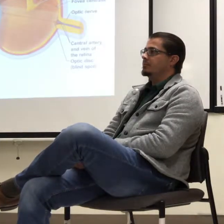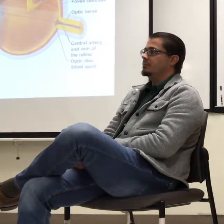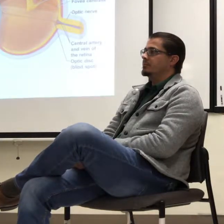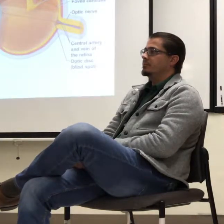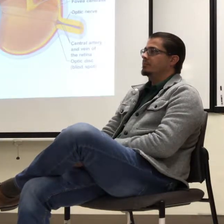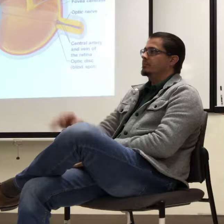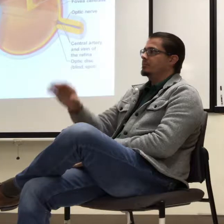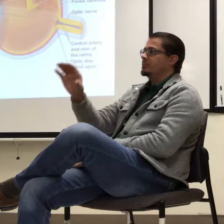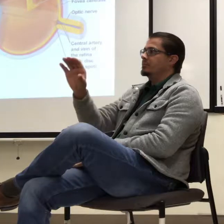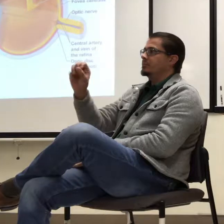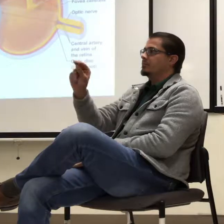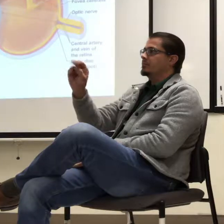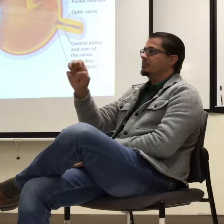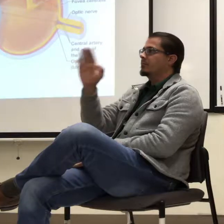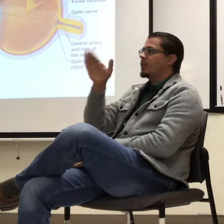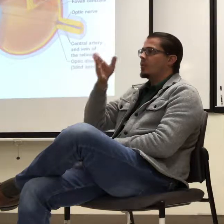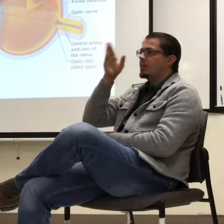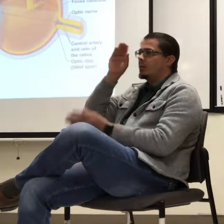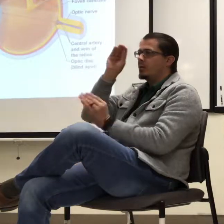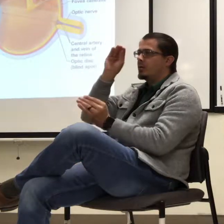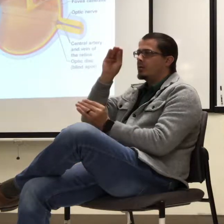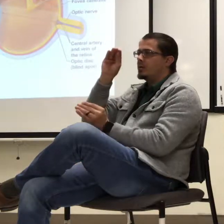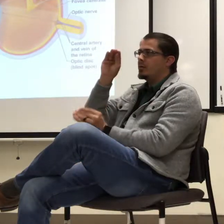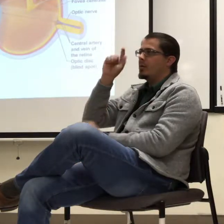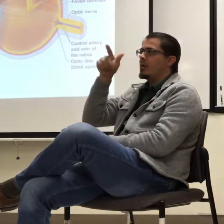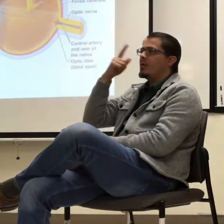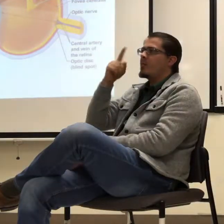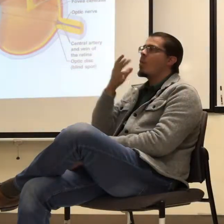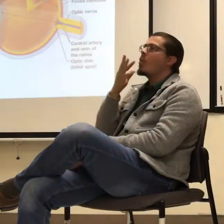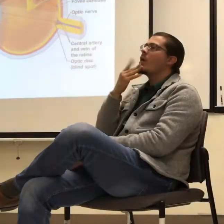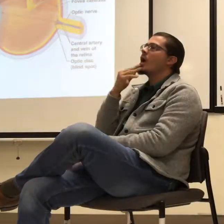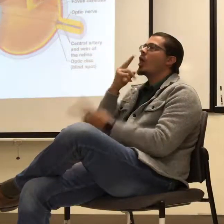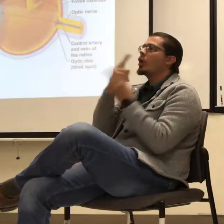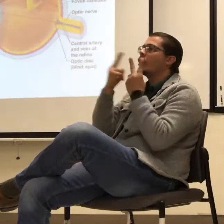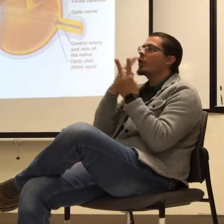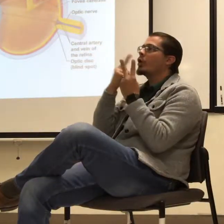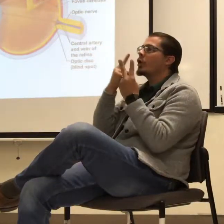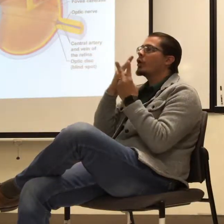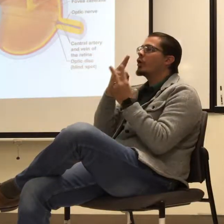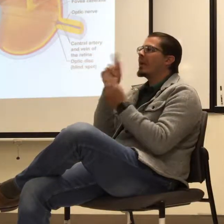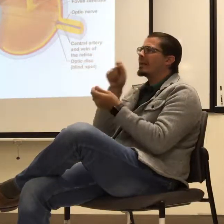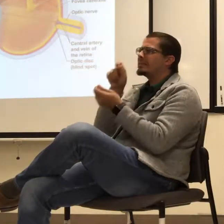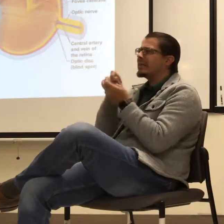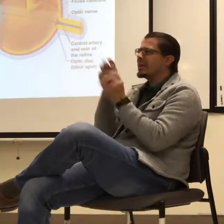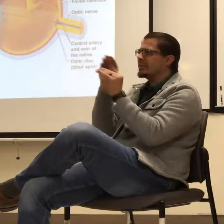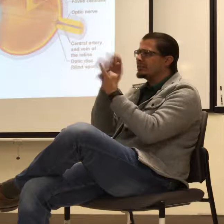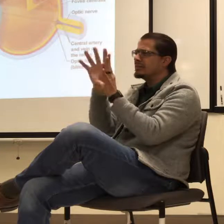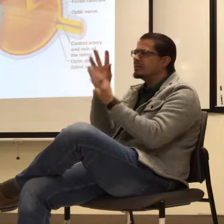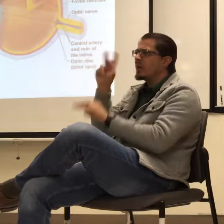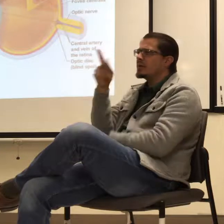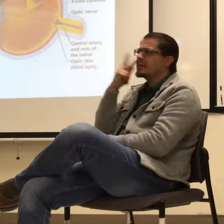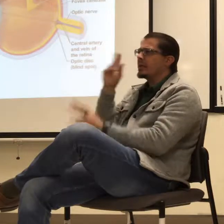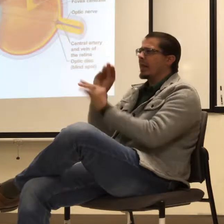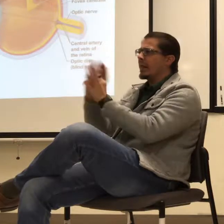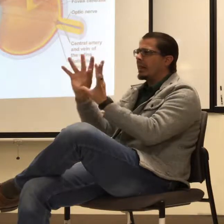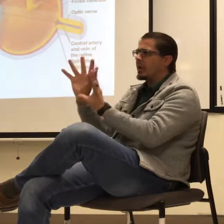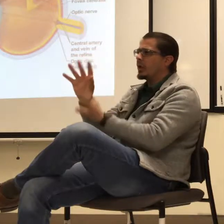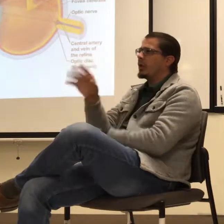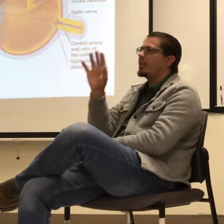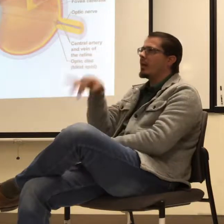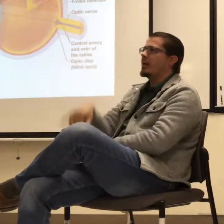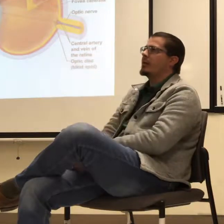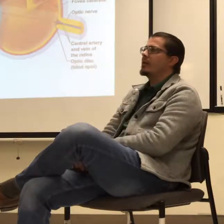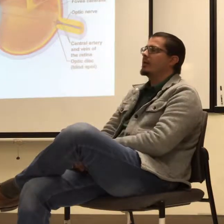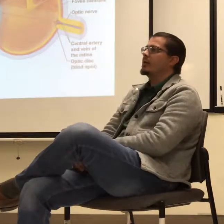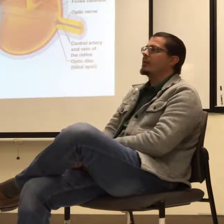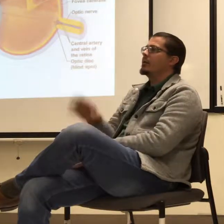Cones, I'll teach you later, they're for color vision and acuity. You can see sharp things. That's actually